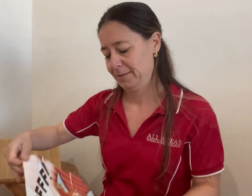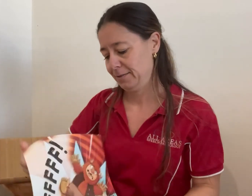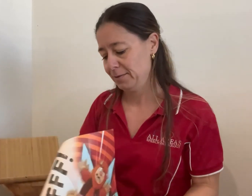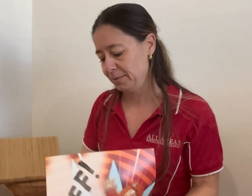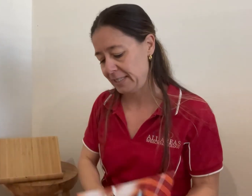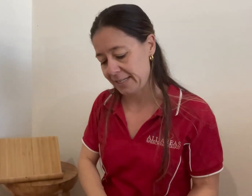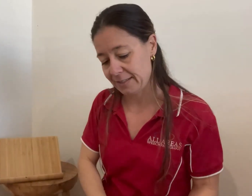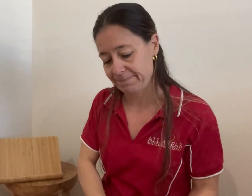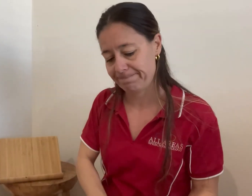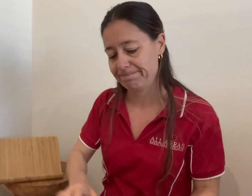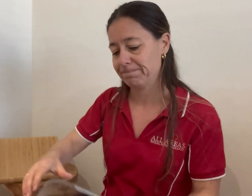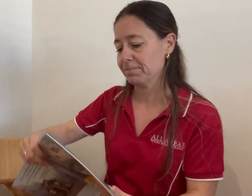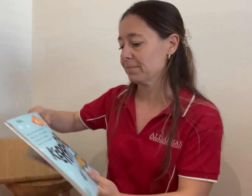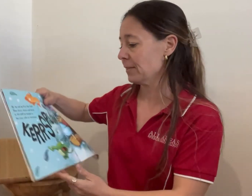Oh dear.